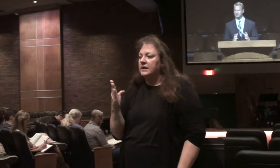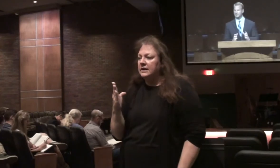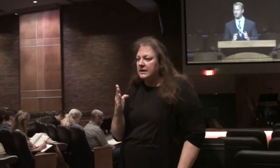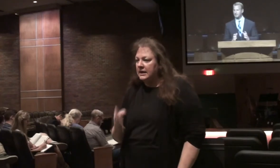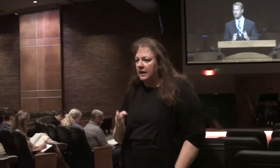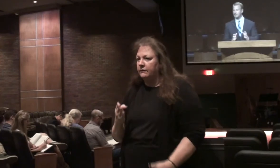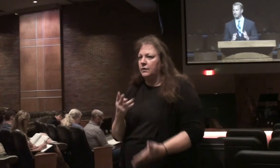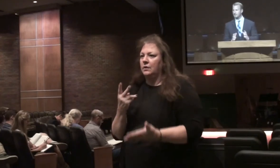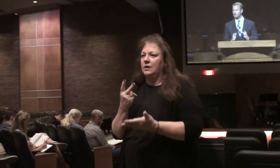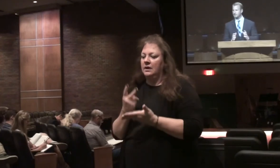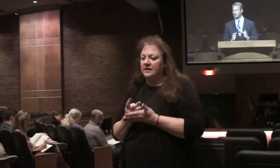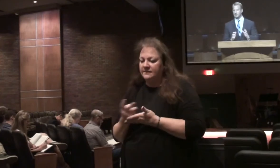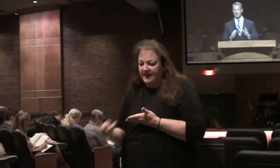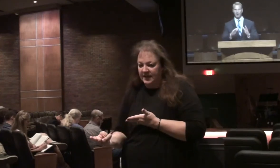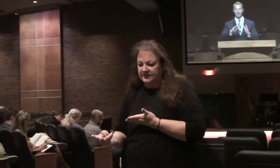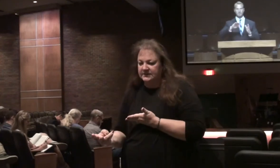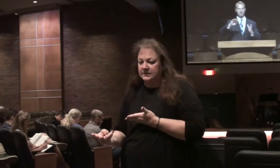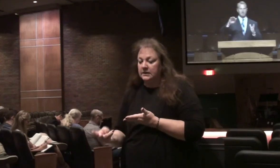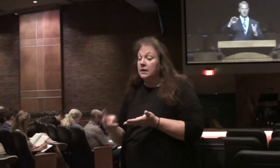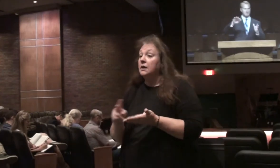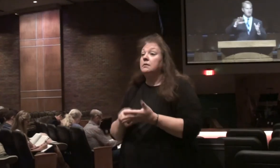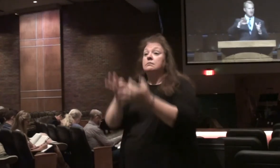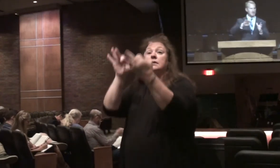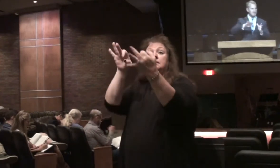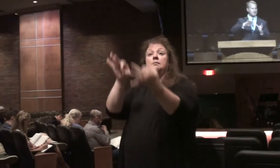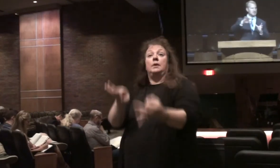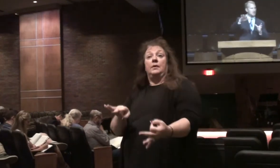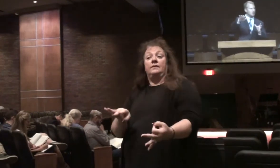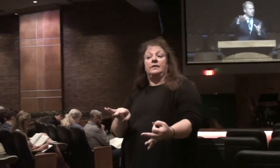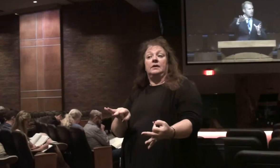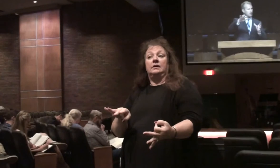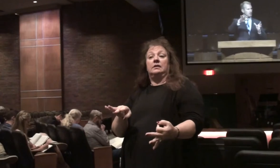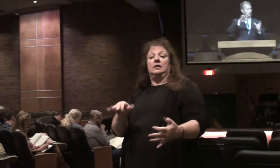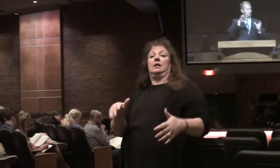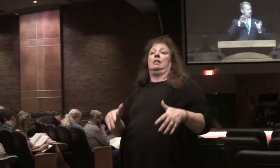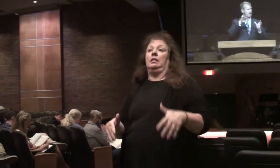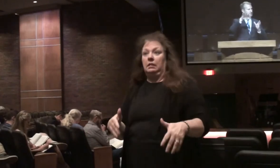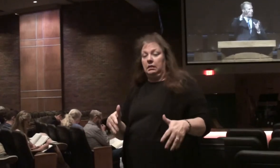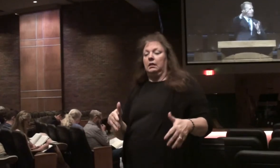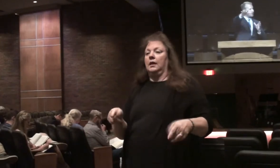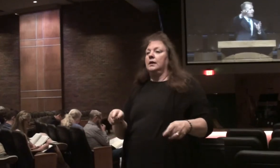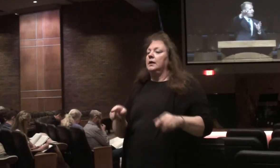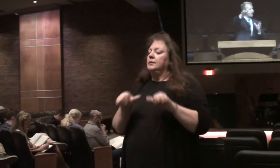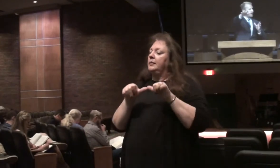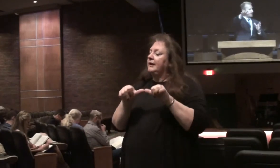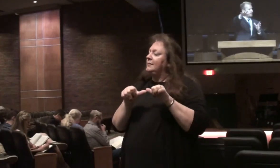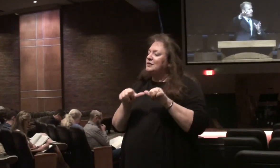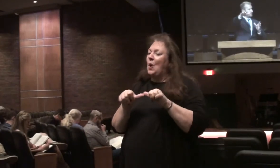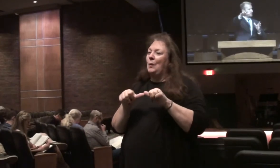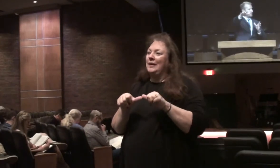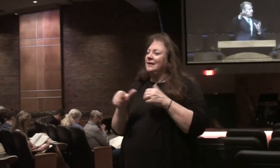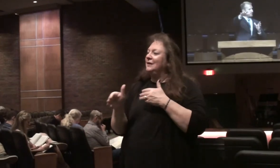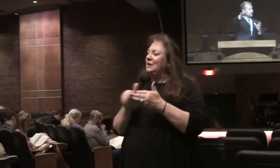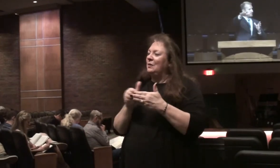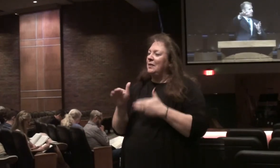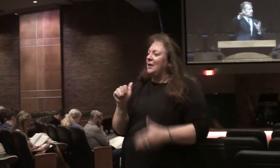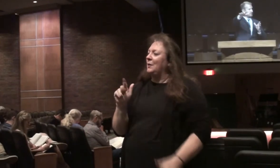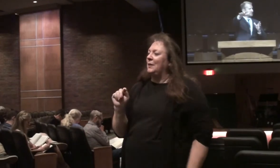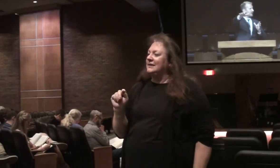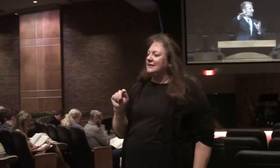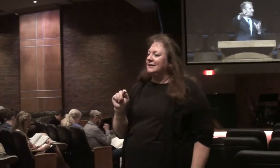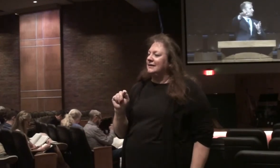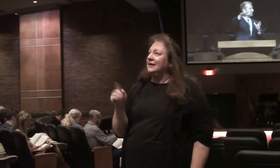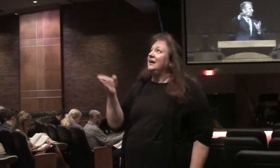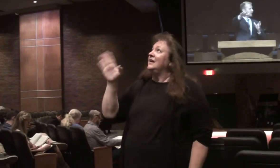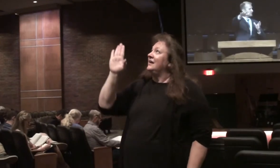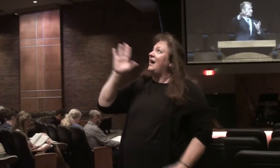fails. Doesn't mean it's always perfect. Doesn't mean it doesn't stumble. But it keeps going no matter what. This